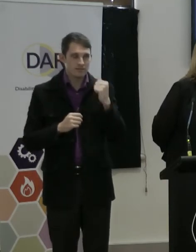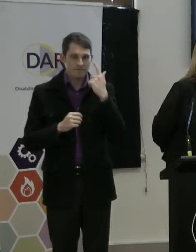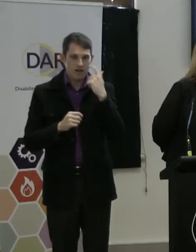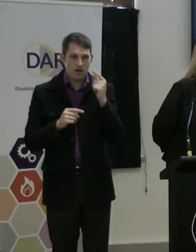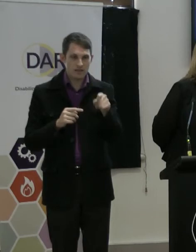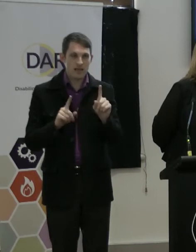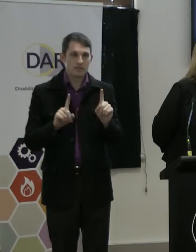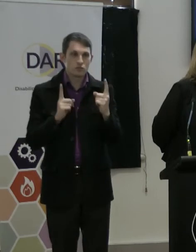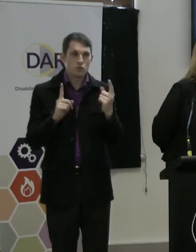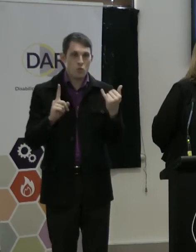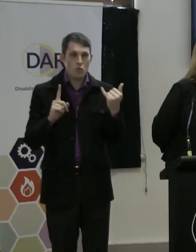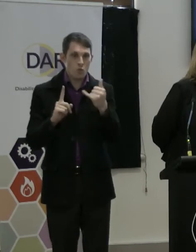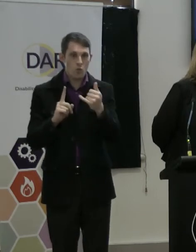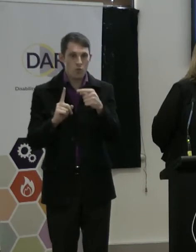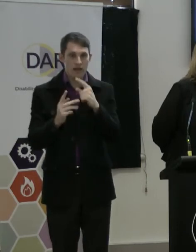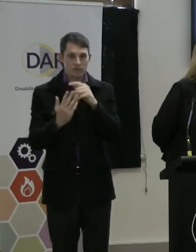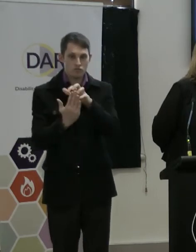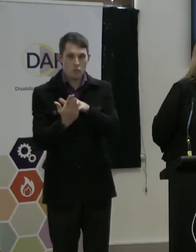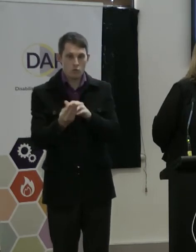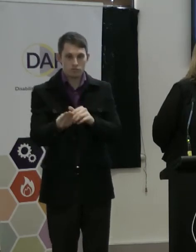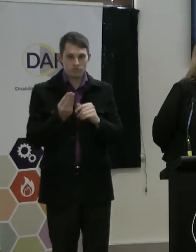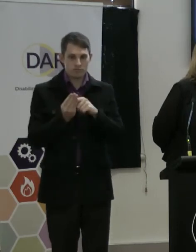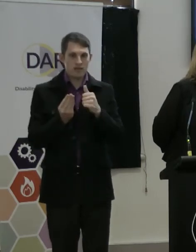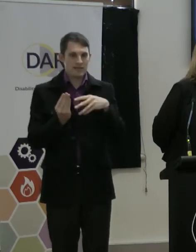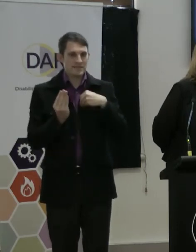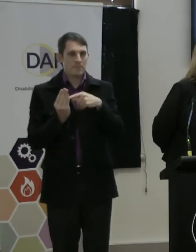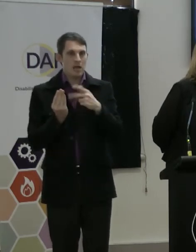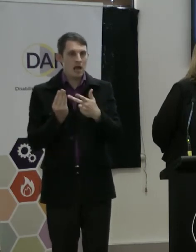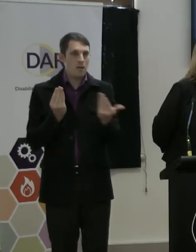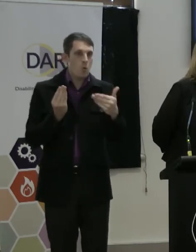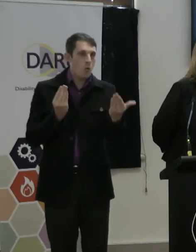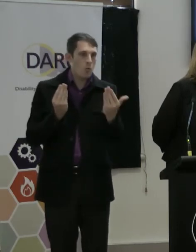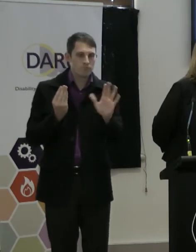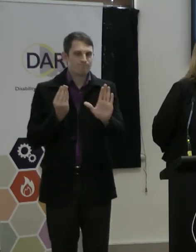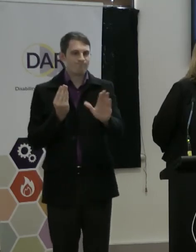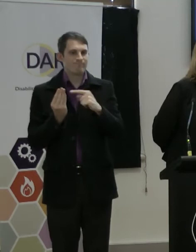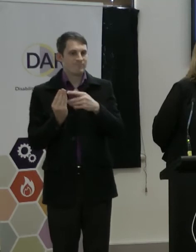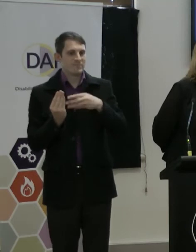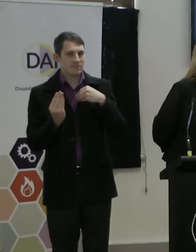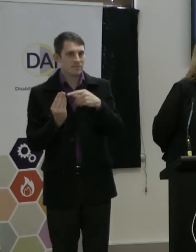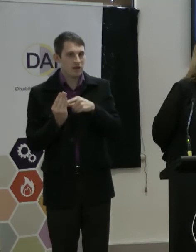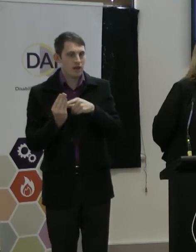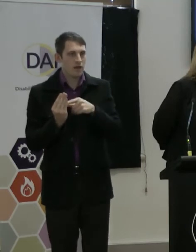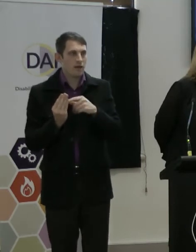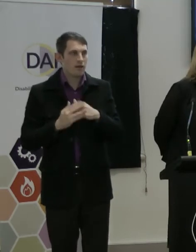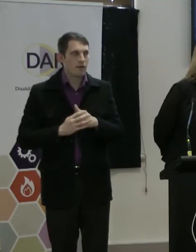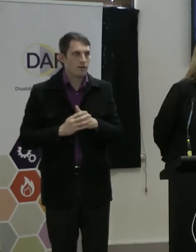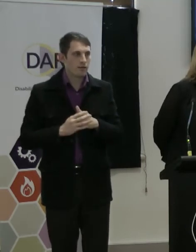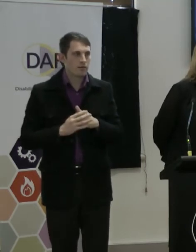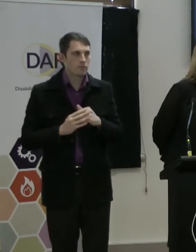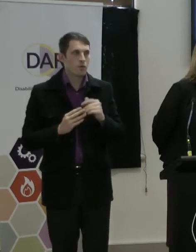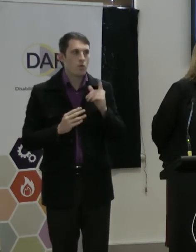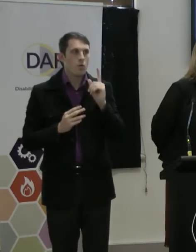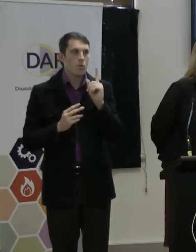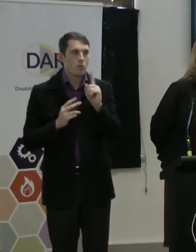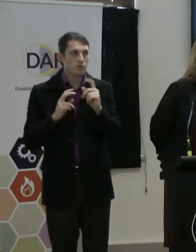only complaint that they were listened to. And what was in that initial complaint from the parent was that she wanted her son to go back